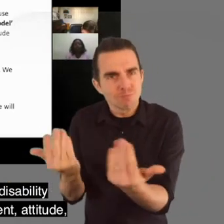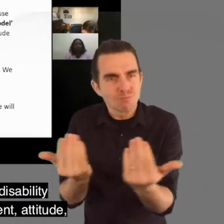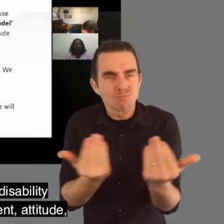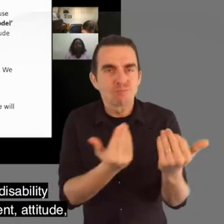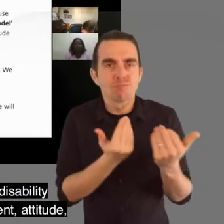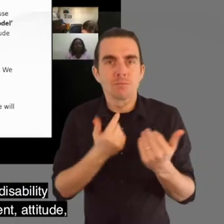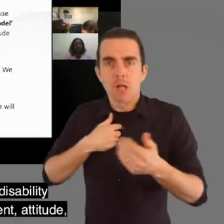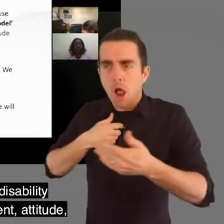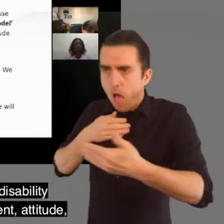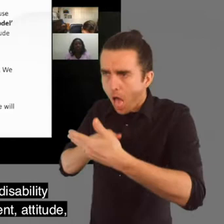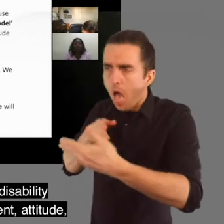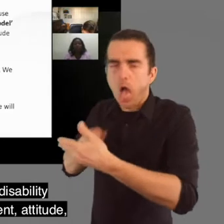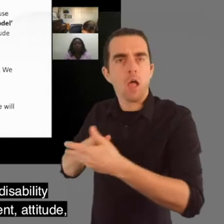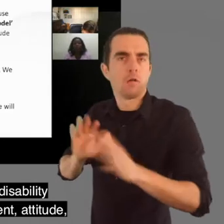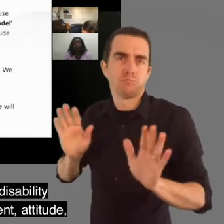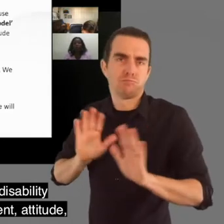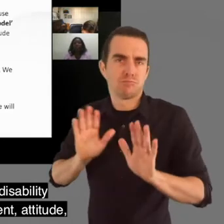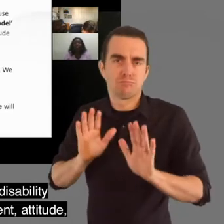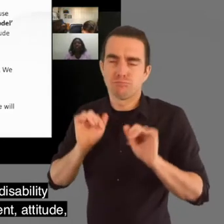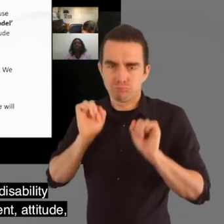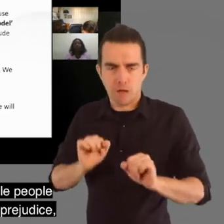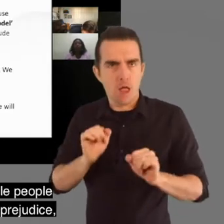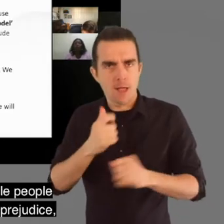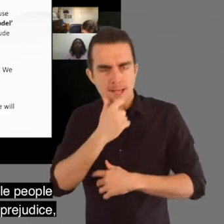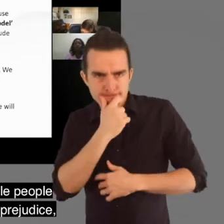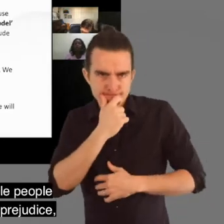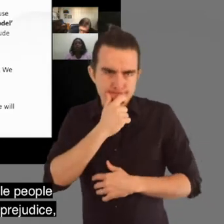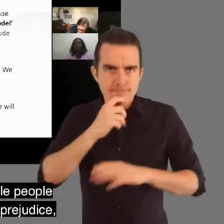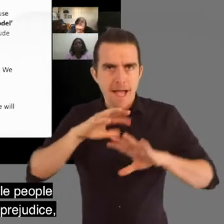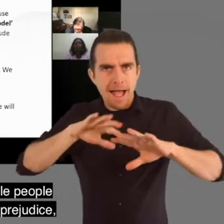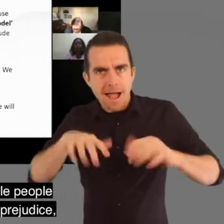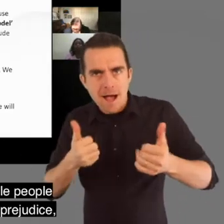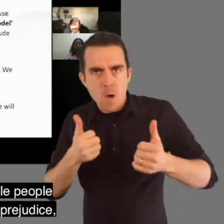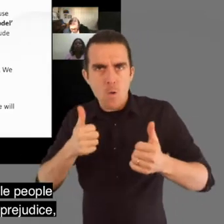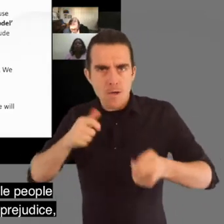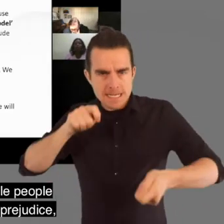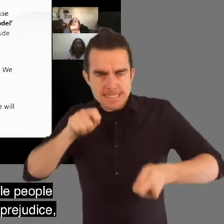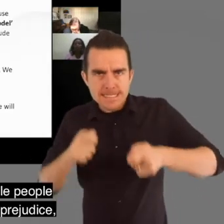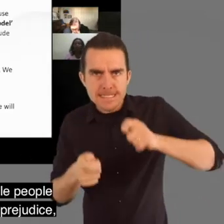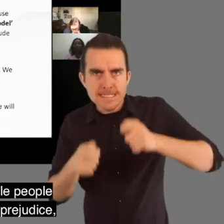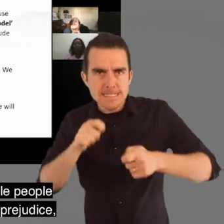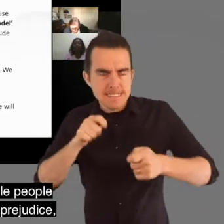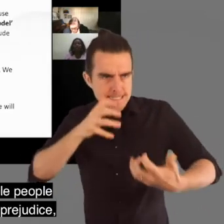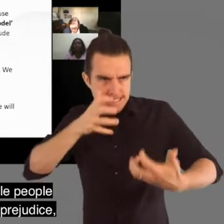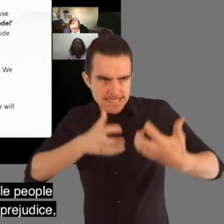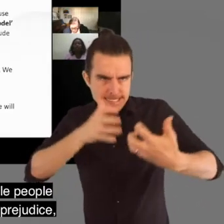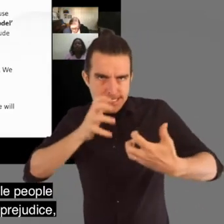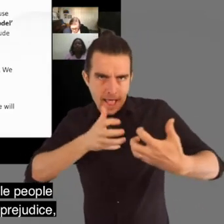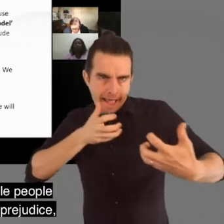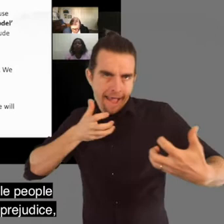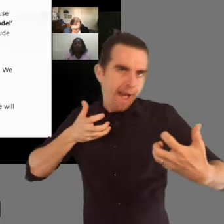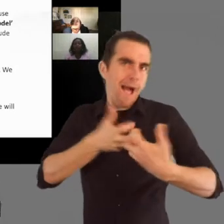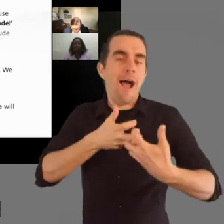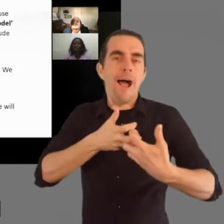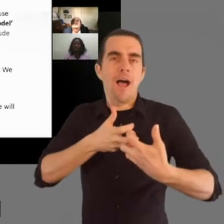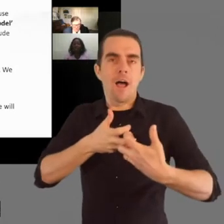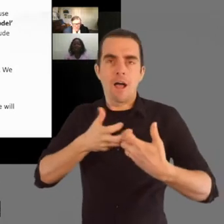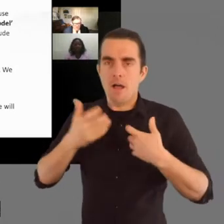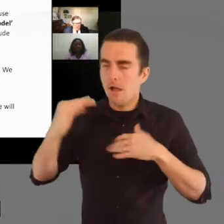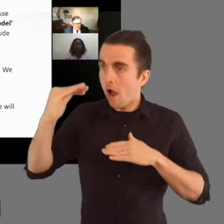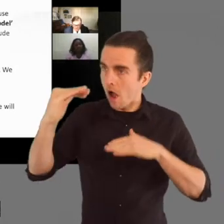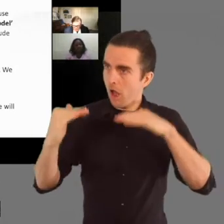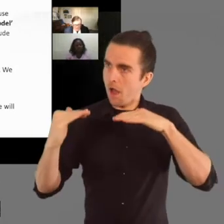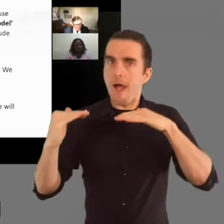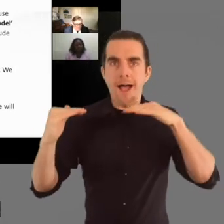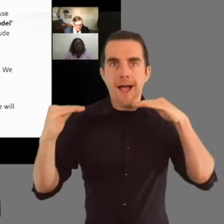of environment, attitude, organizations are what disable people with impairments and lead to prejudice